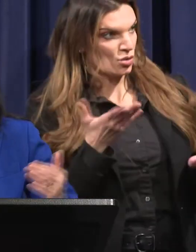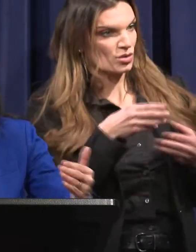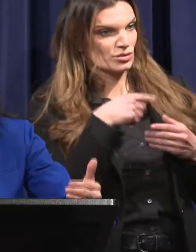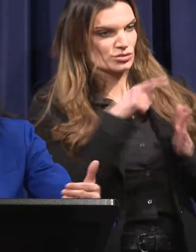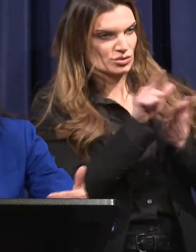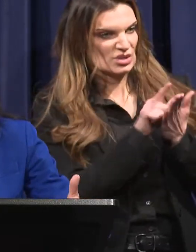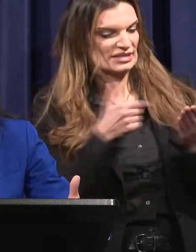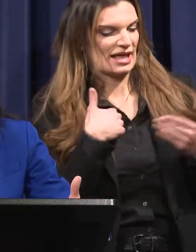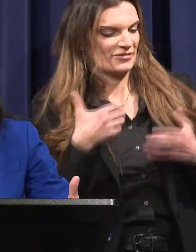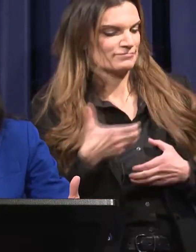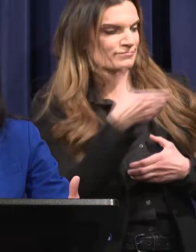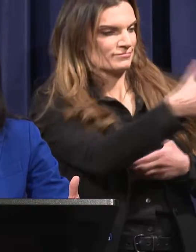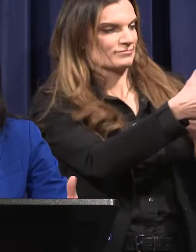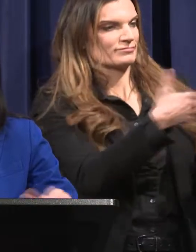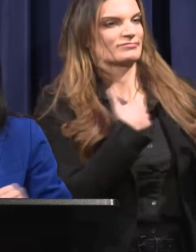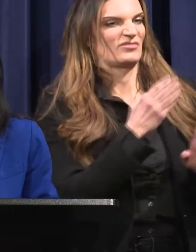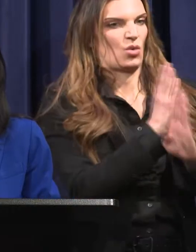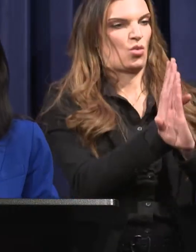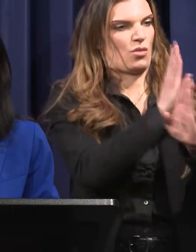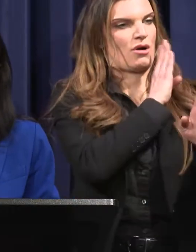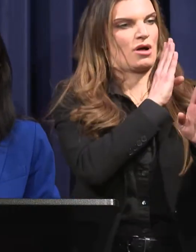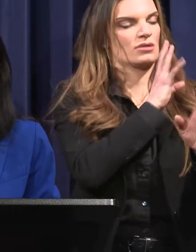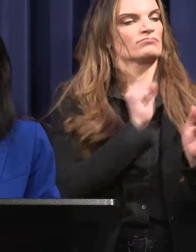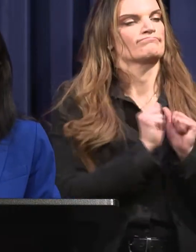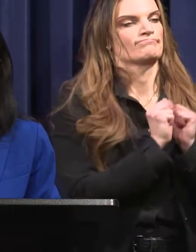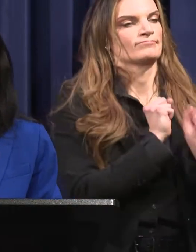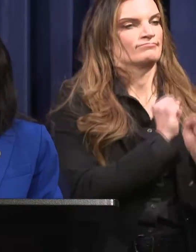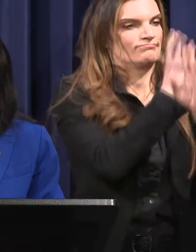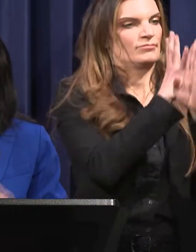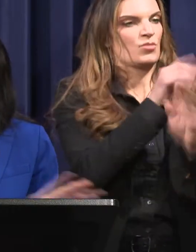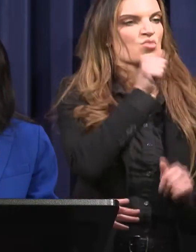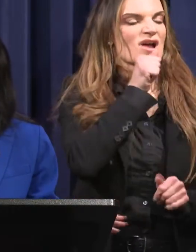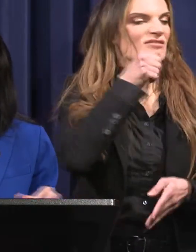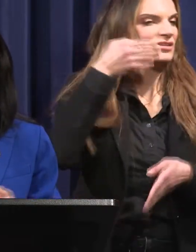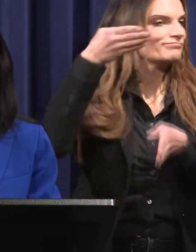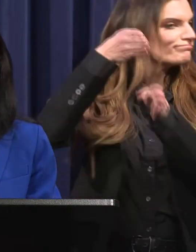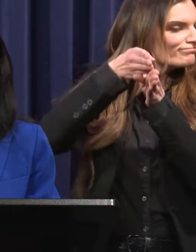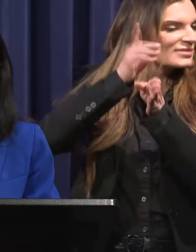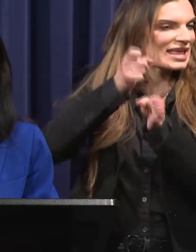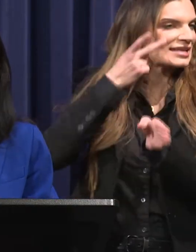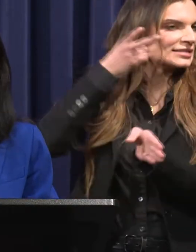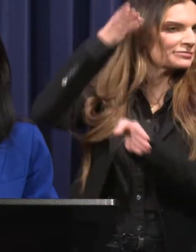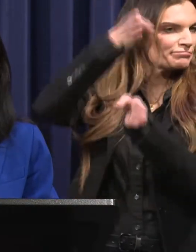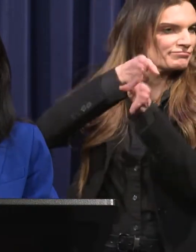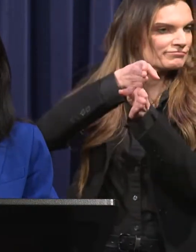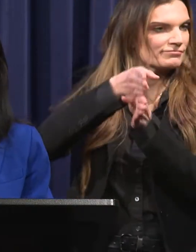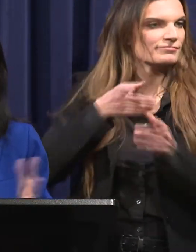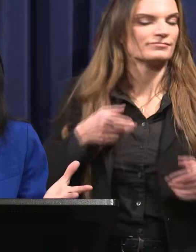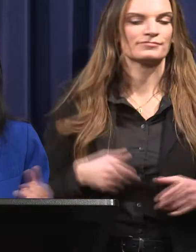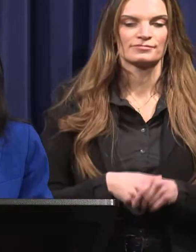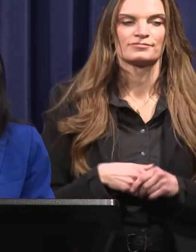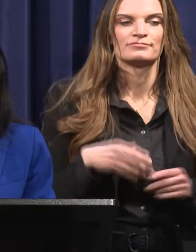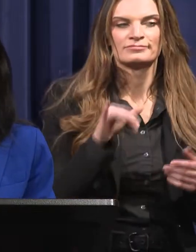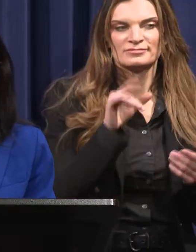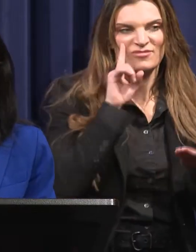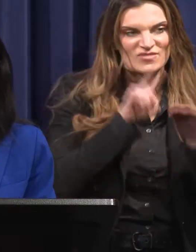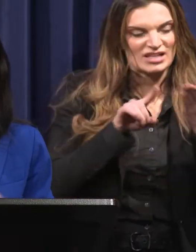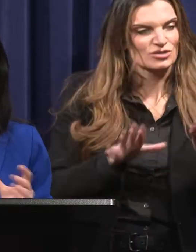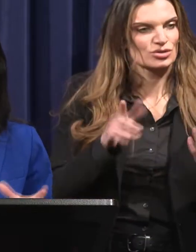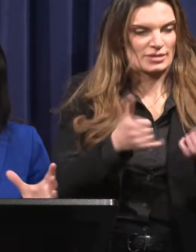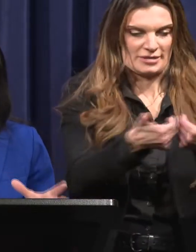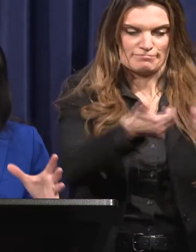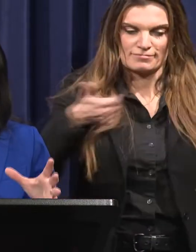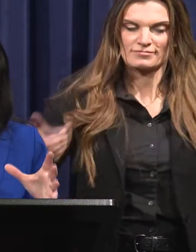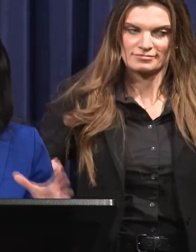and we have a wall that's been erected so that they are separated from the attorneys that are handling and the investigators that are handling